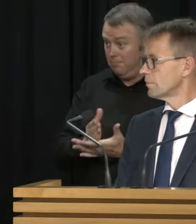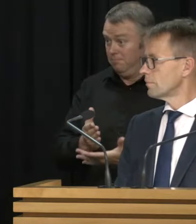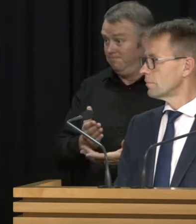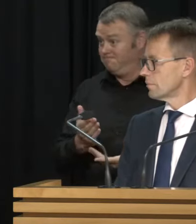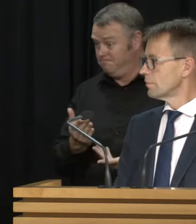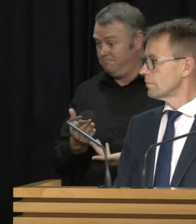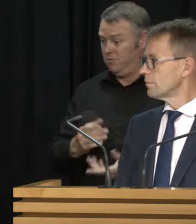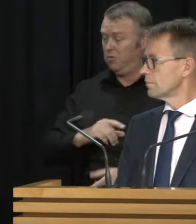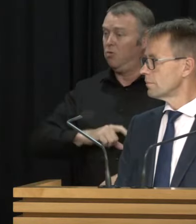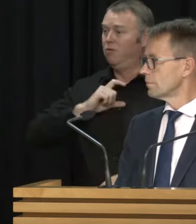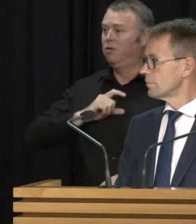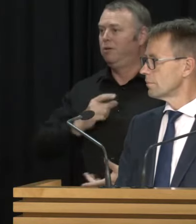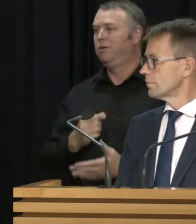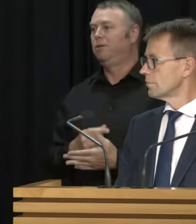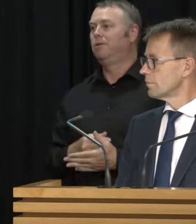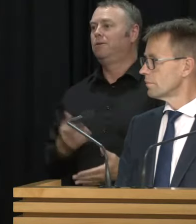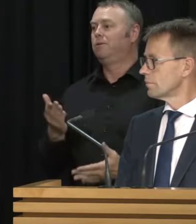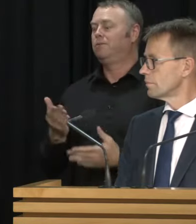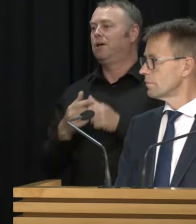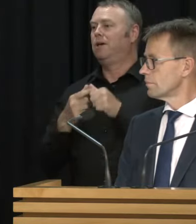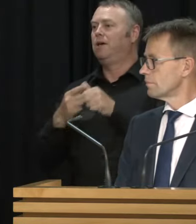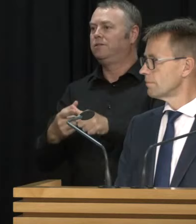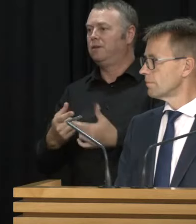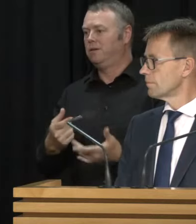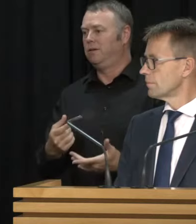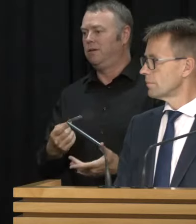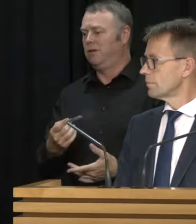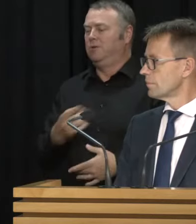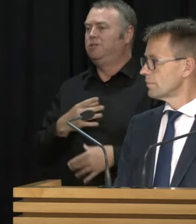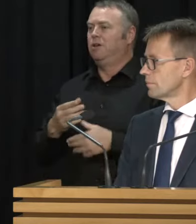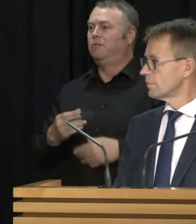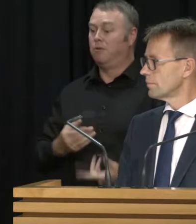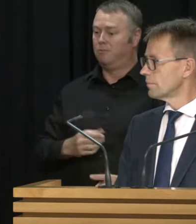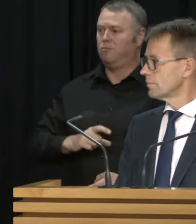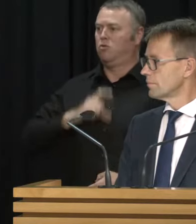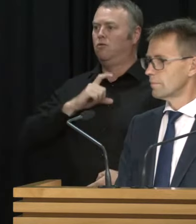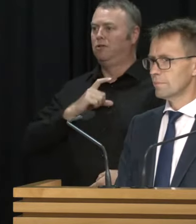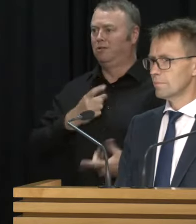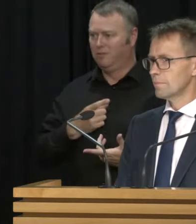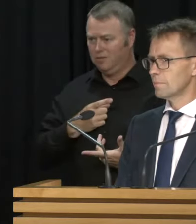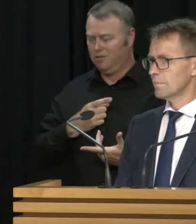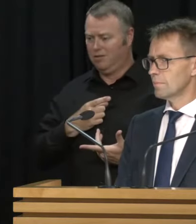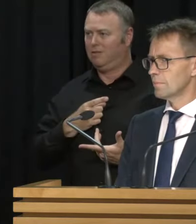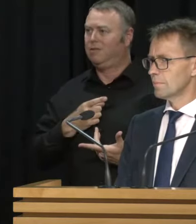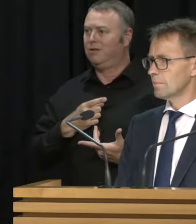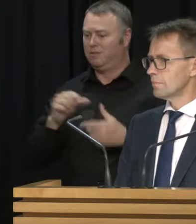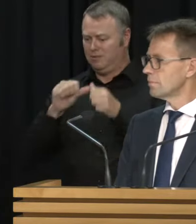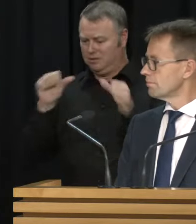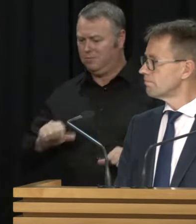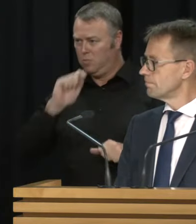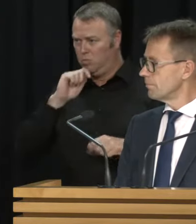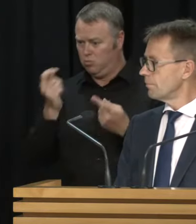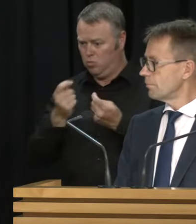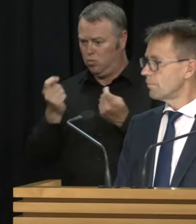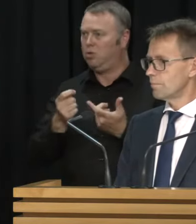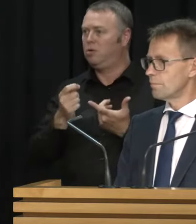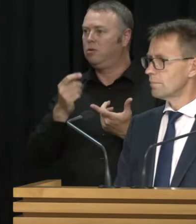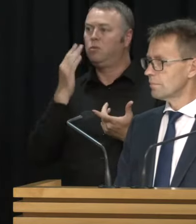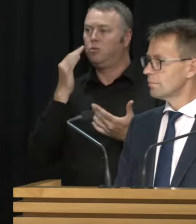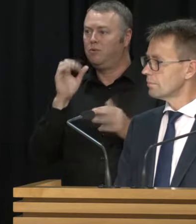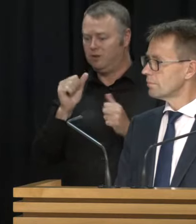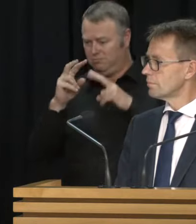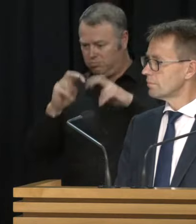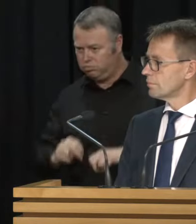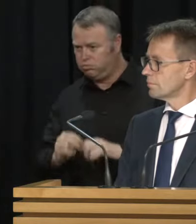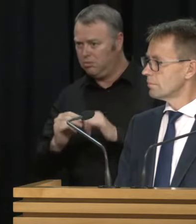tracing system will be able to do its job. If the risk profile increases, then of course we will let you know. In the early phases of these investigations,